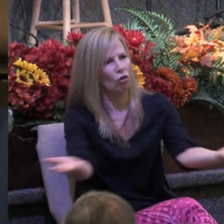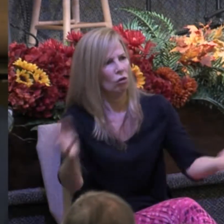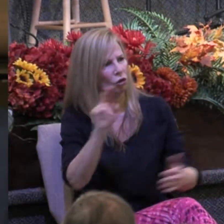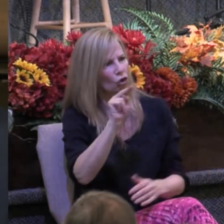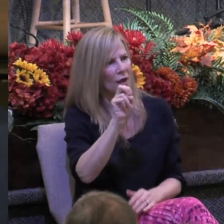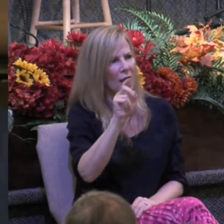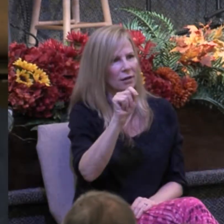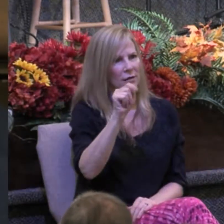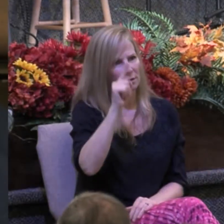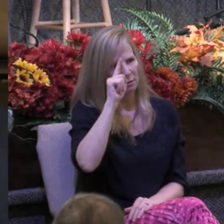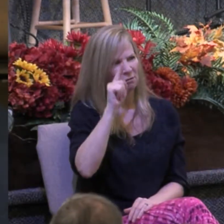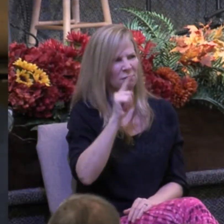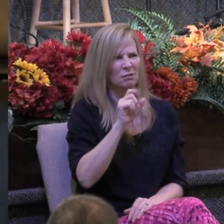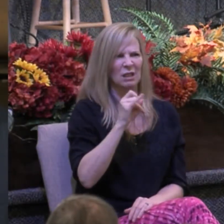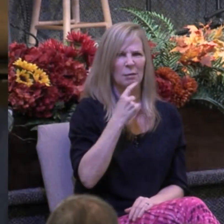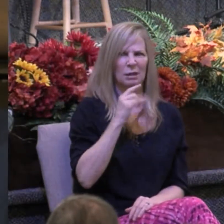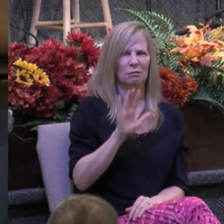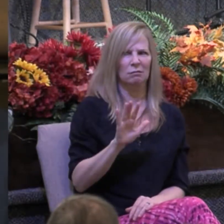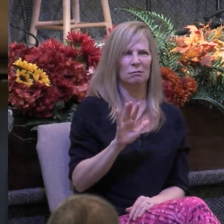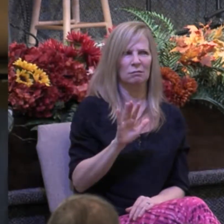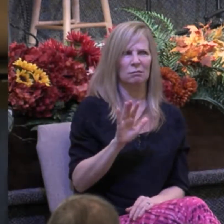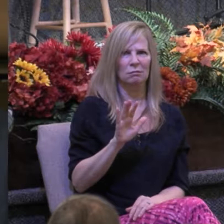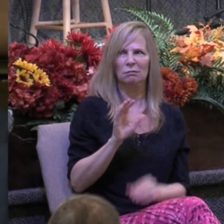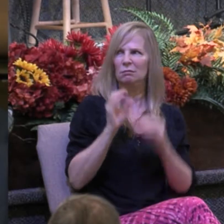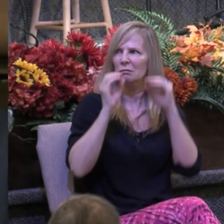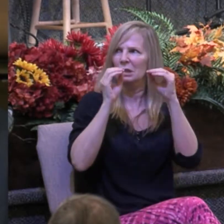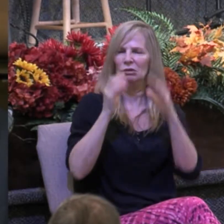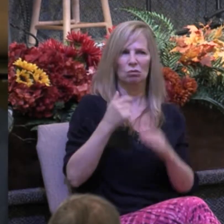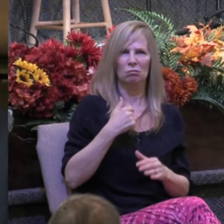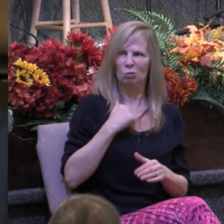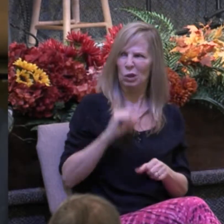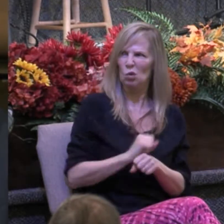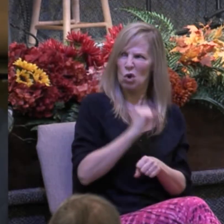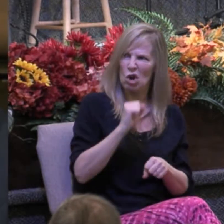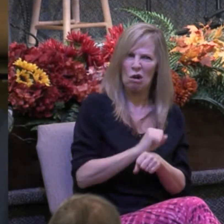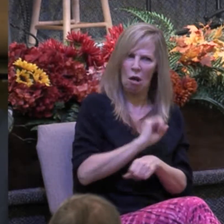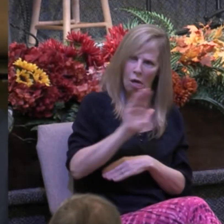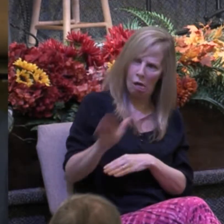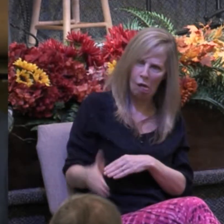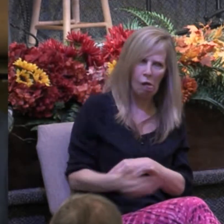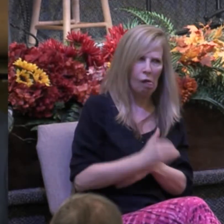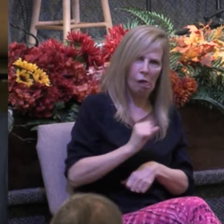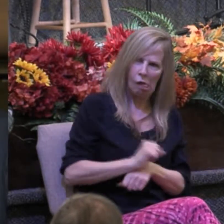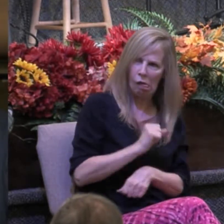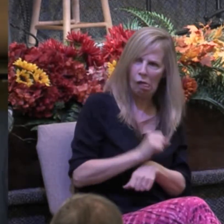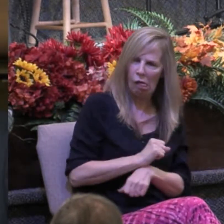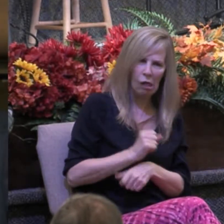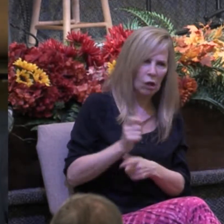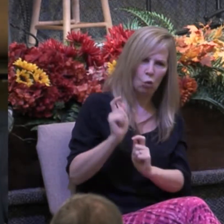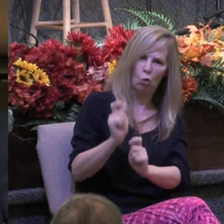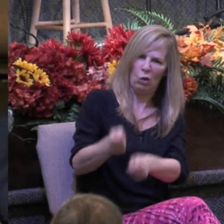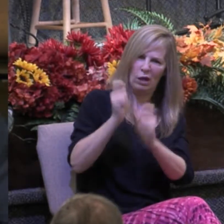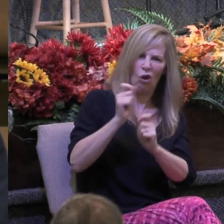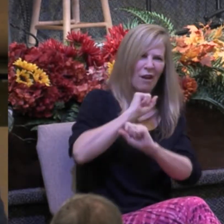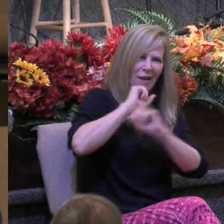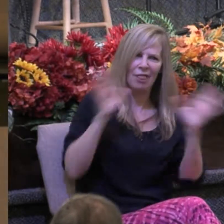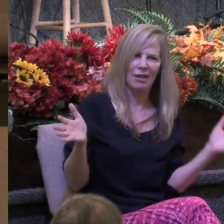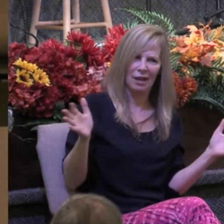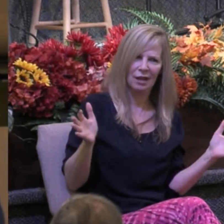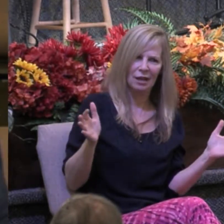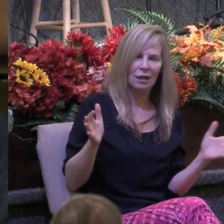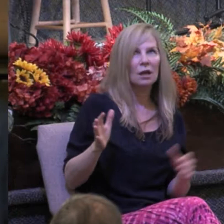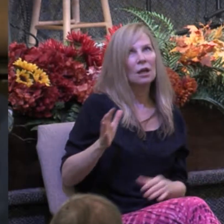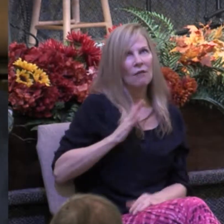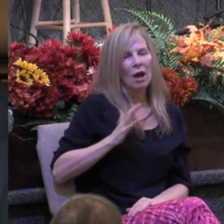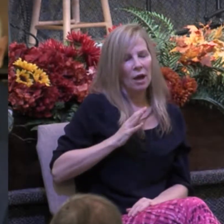Simon answered and said, 'Master, we've worked hard all night and caught nothing. But I will do